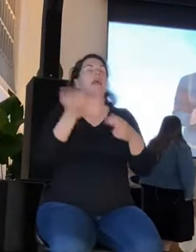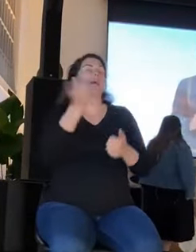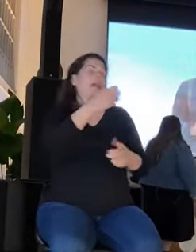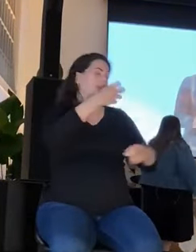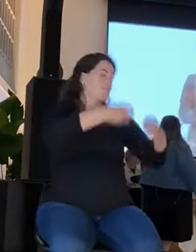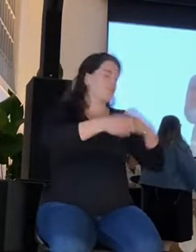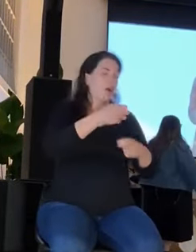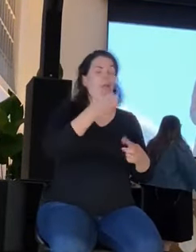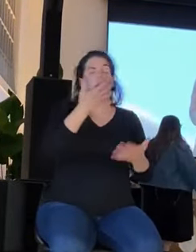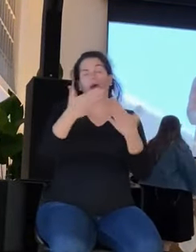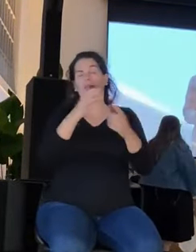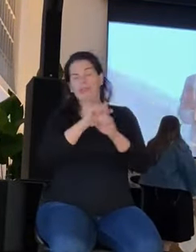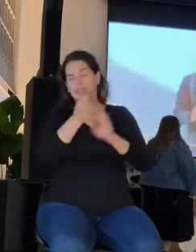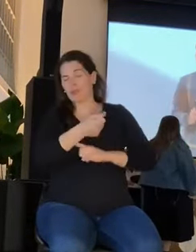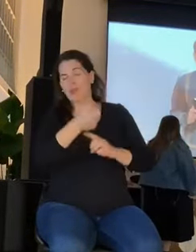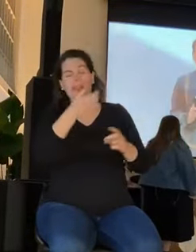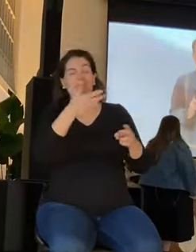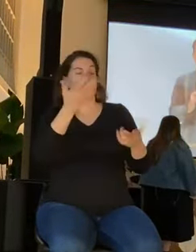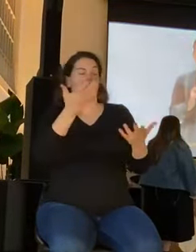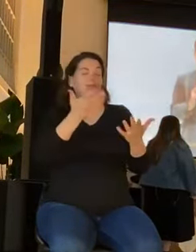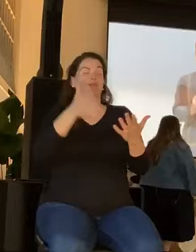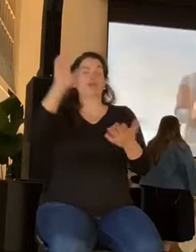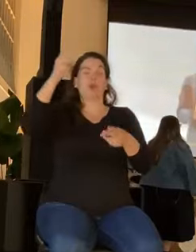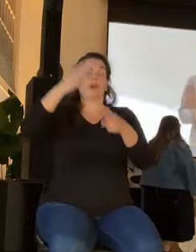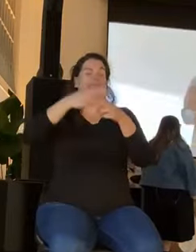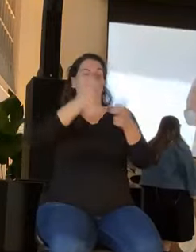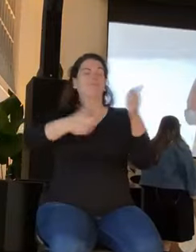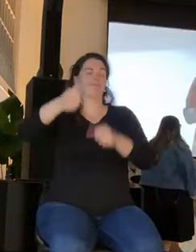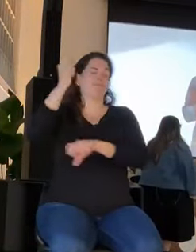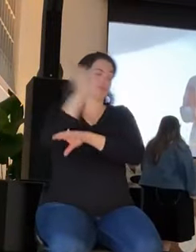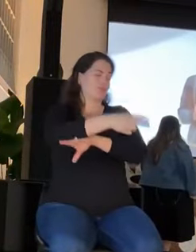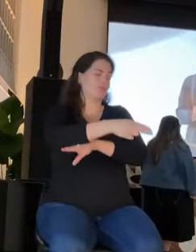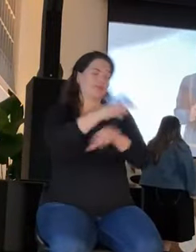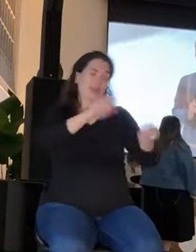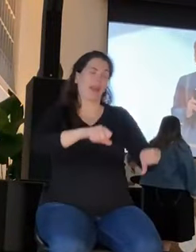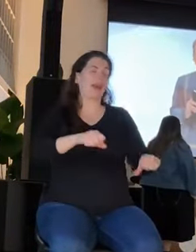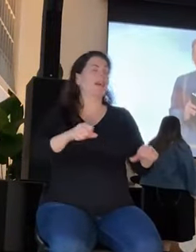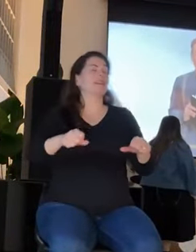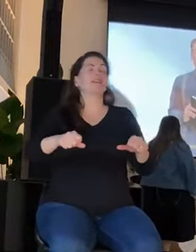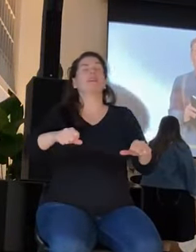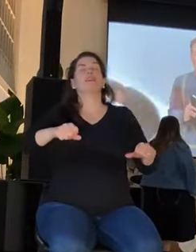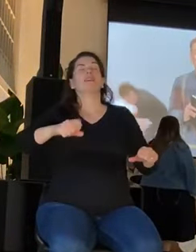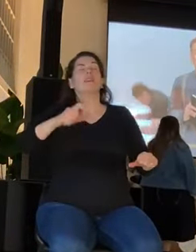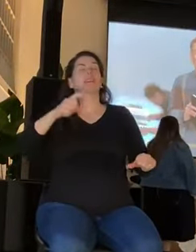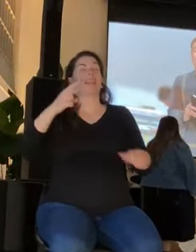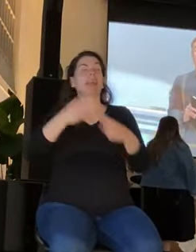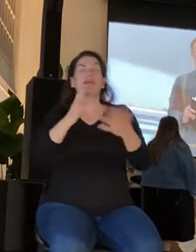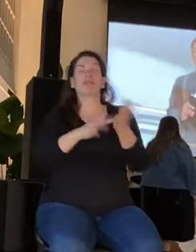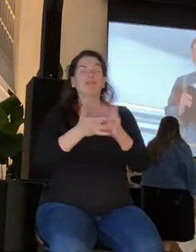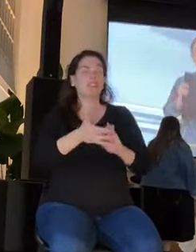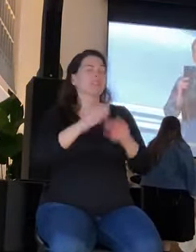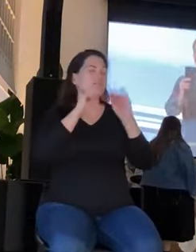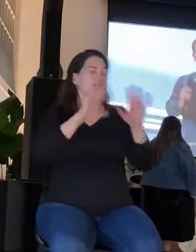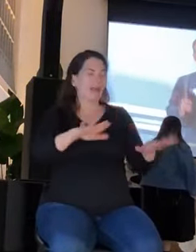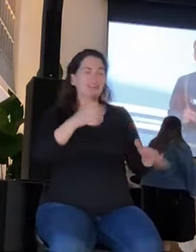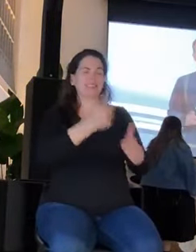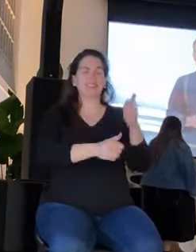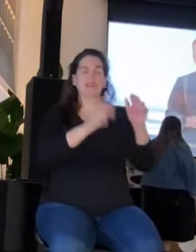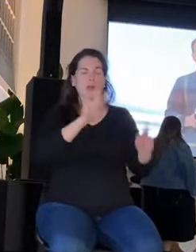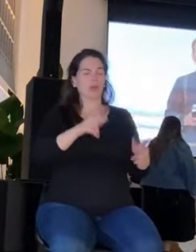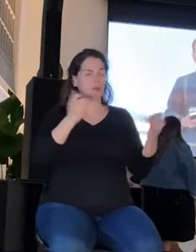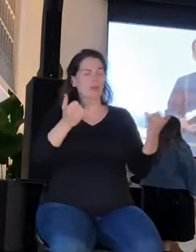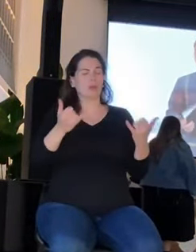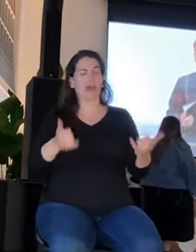to name, every situation we can name, your name is greater. We speak Jesus over every person here today. We speak Jesus over our